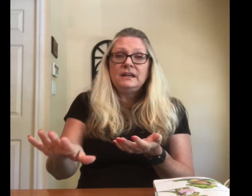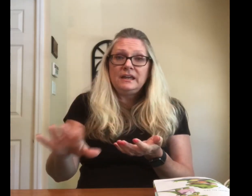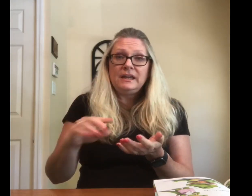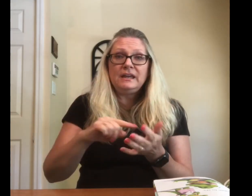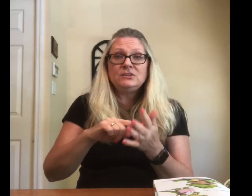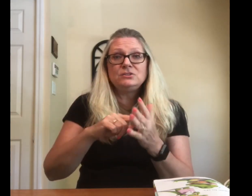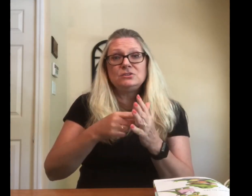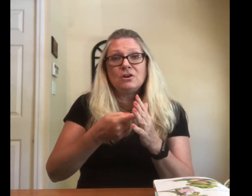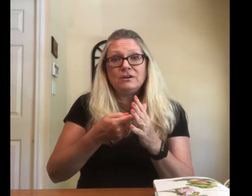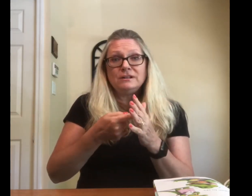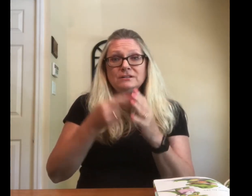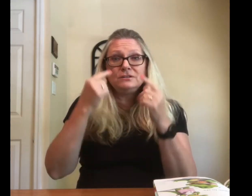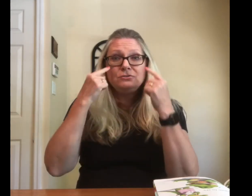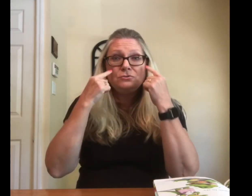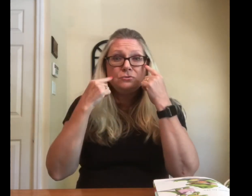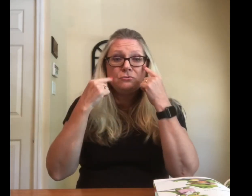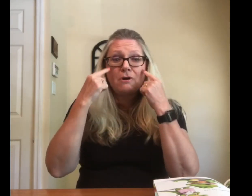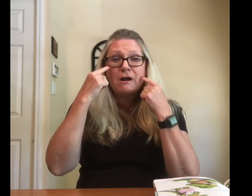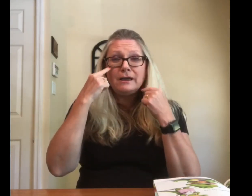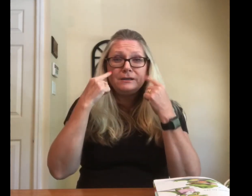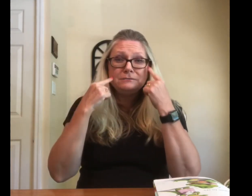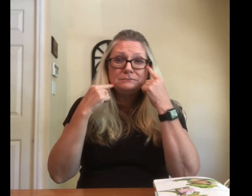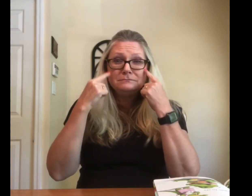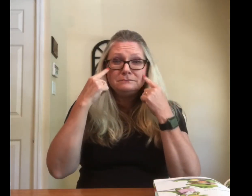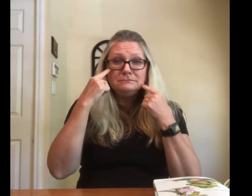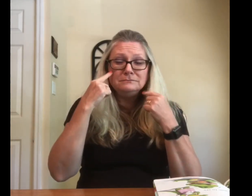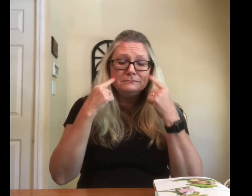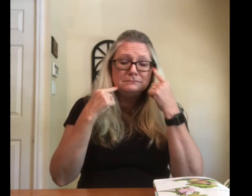He started to cry.